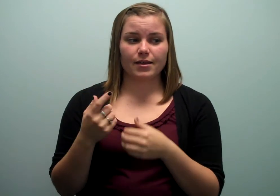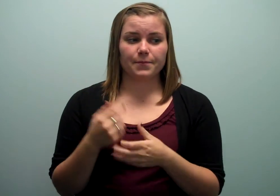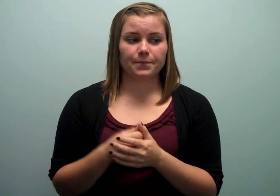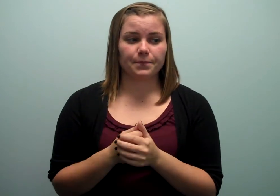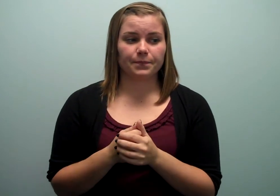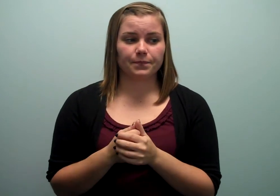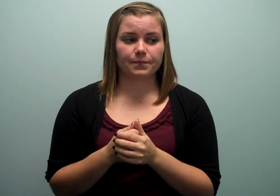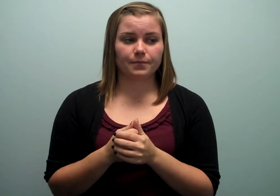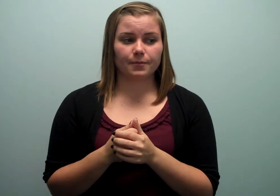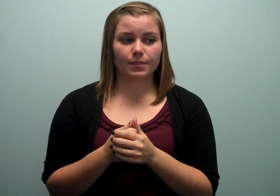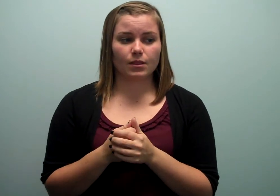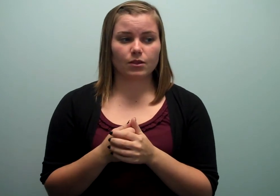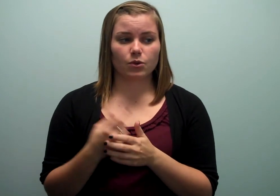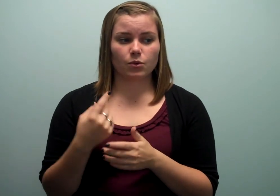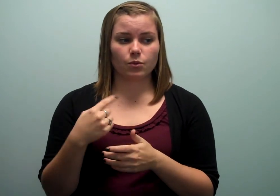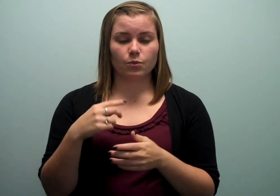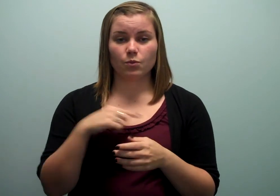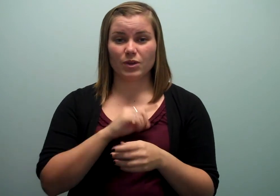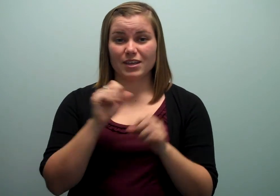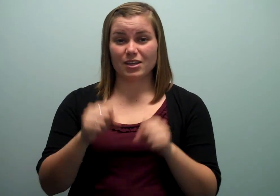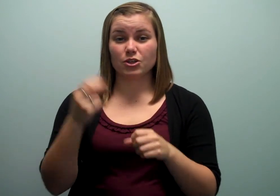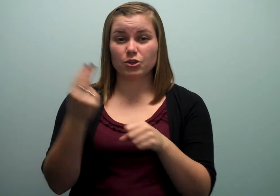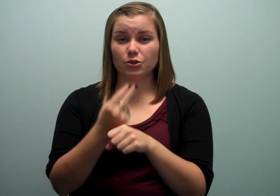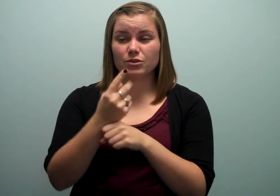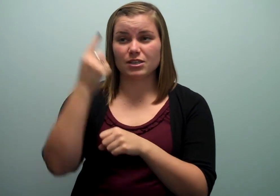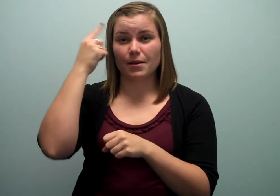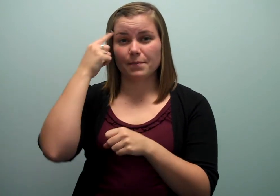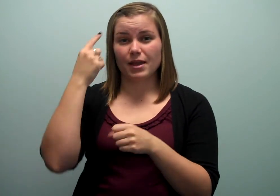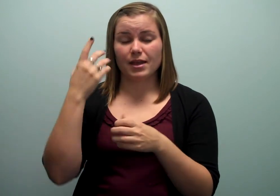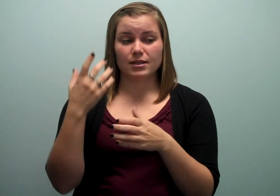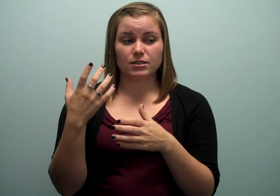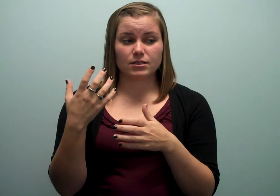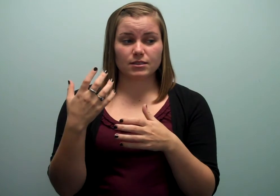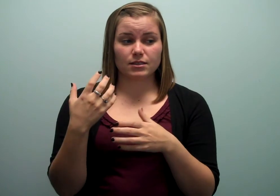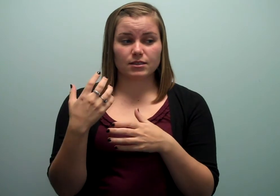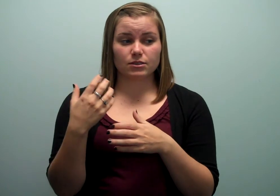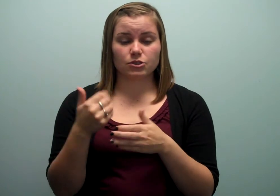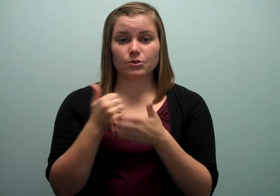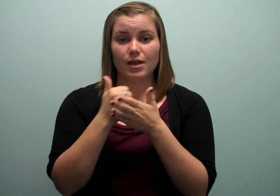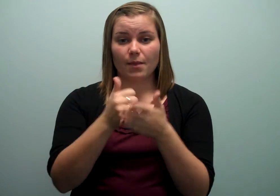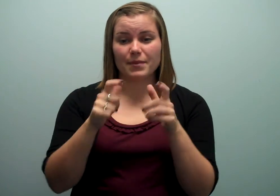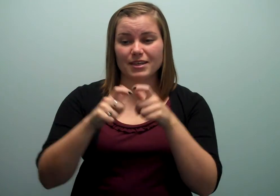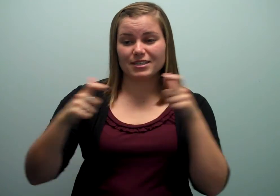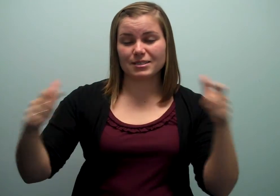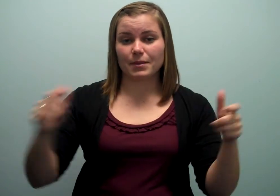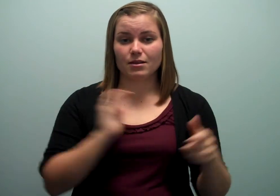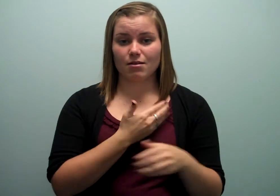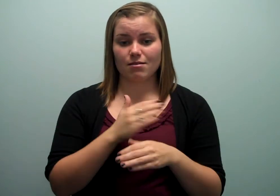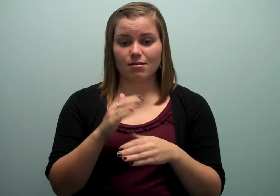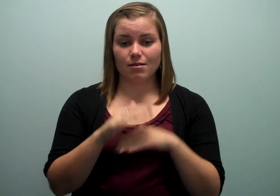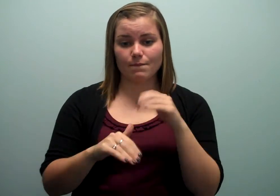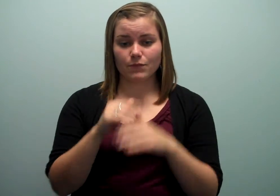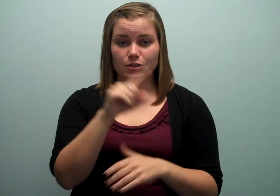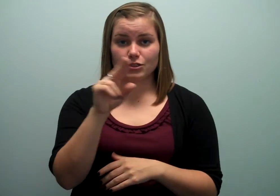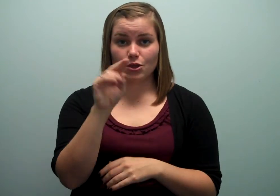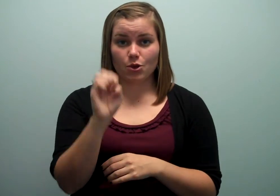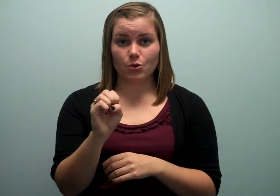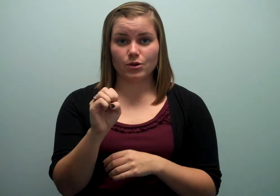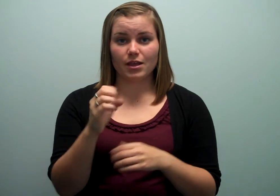growth, use our minds and strength of spirit to expand our personal comfort zone, and learn to